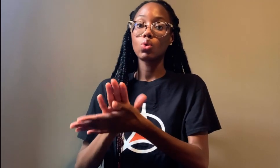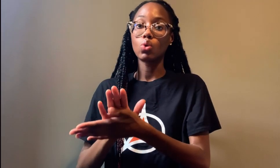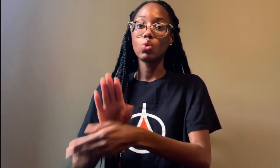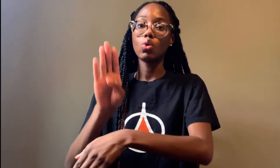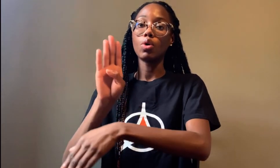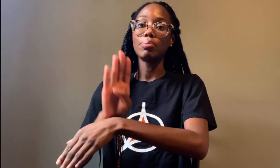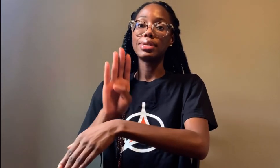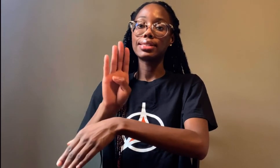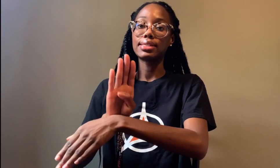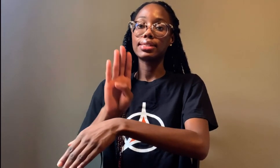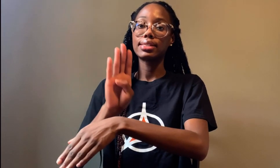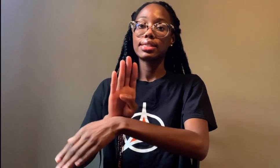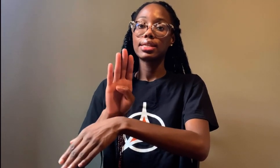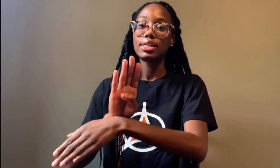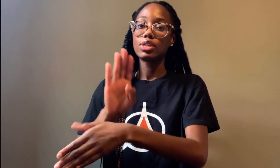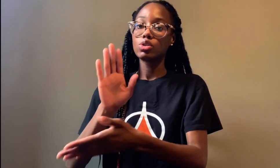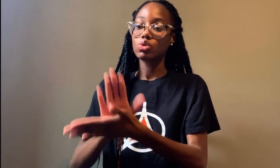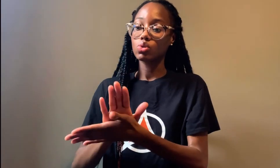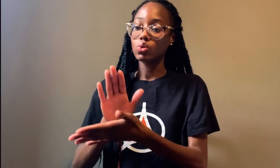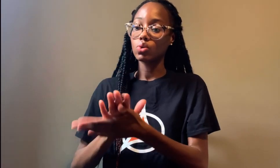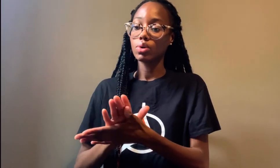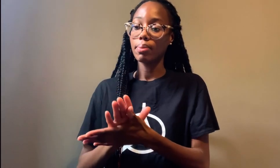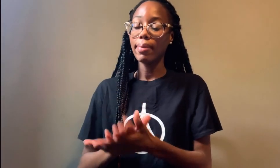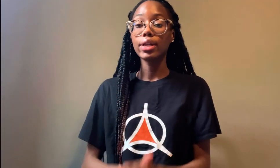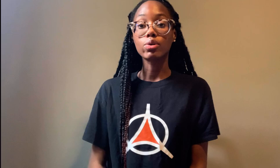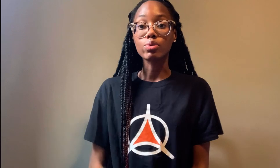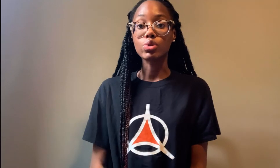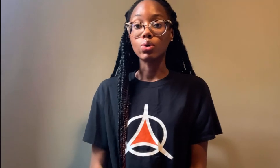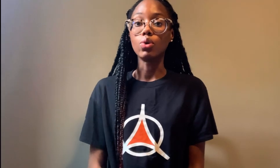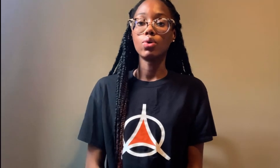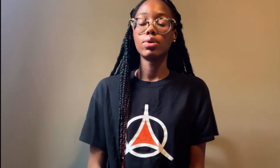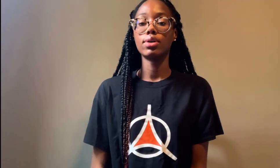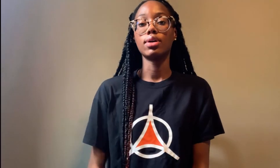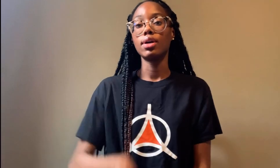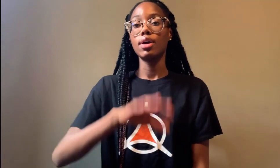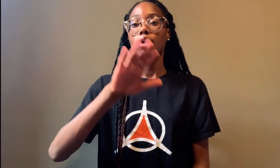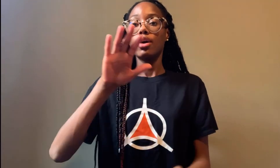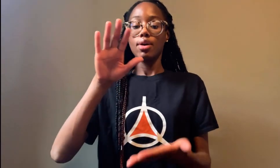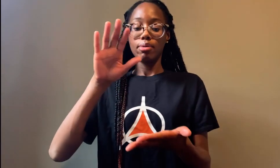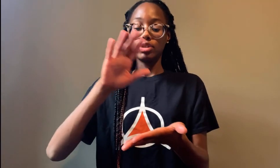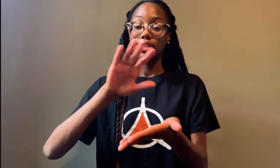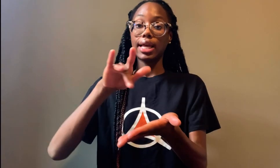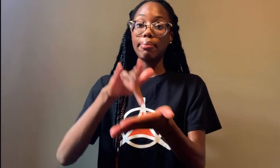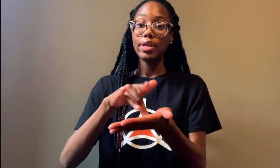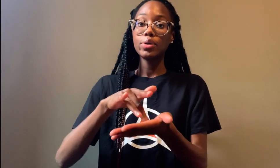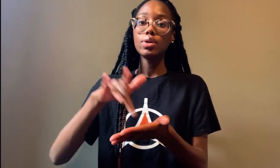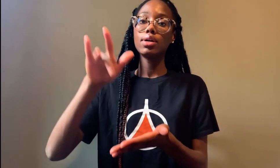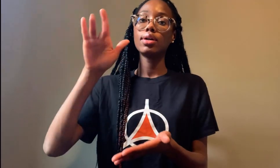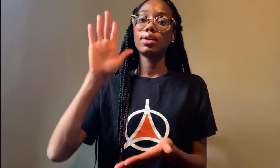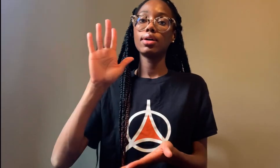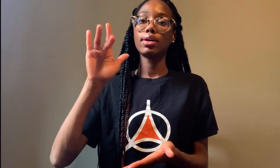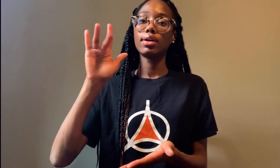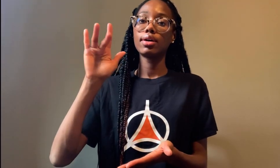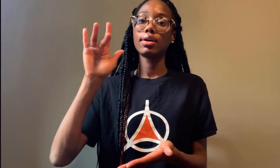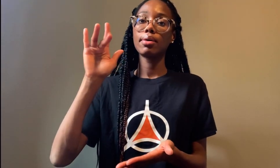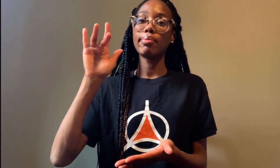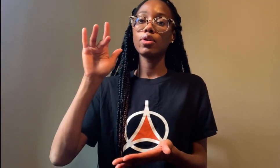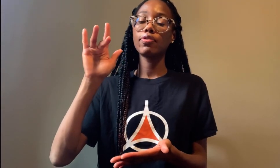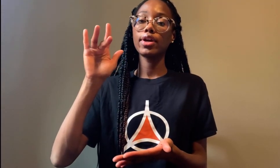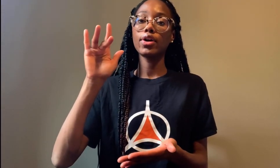school or business, school. Medical school. Just like middle finger of